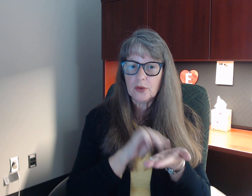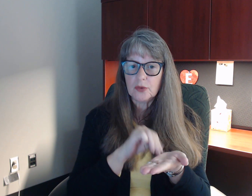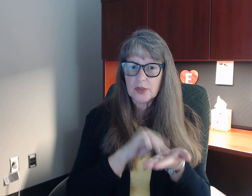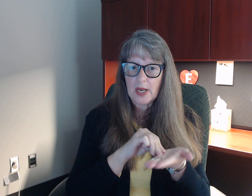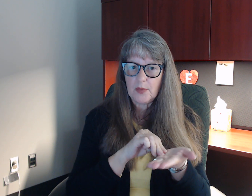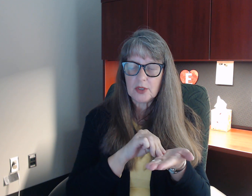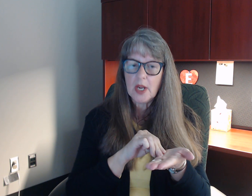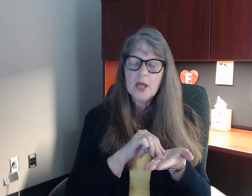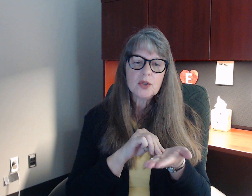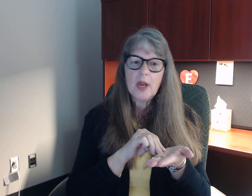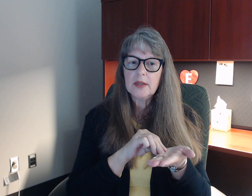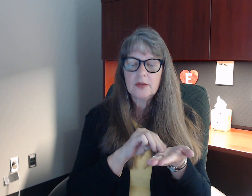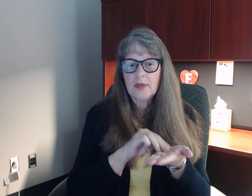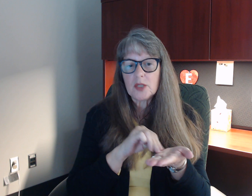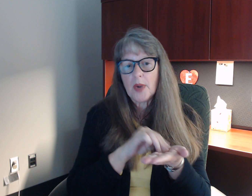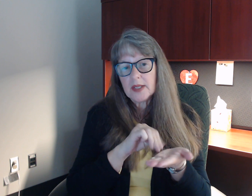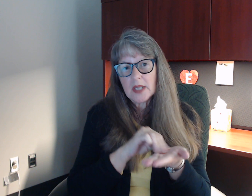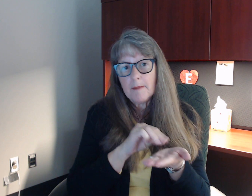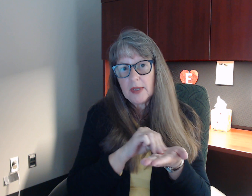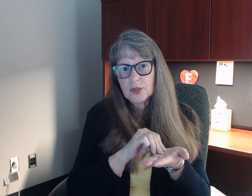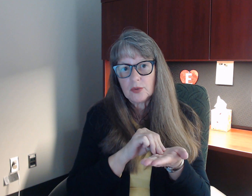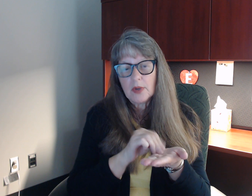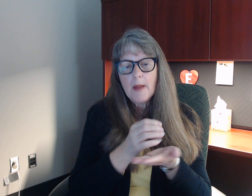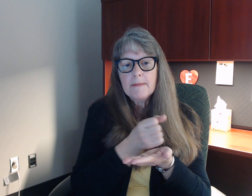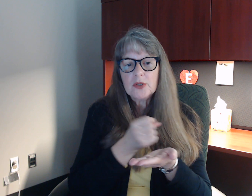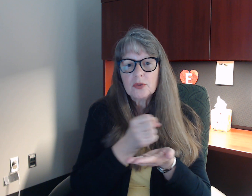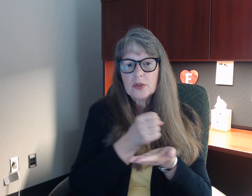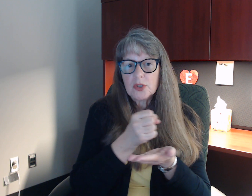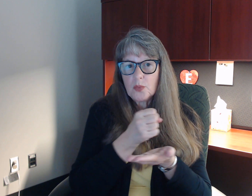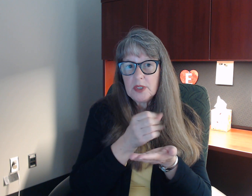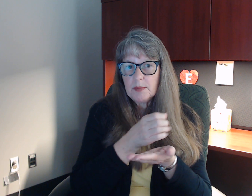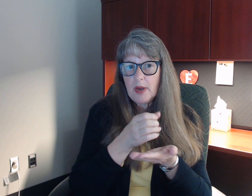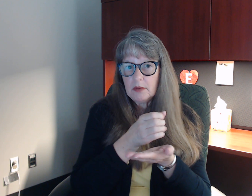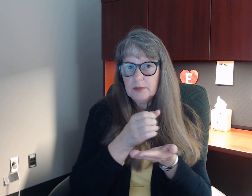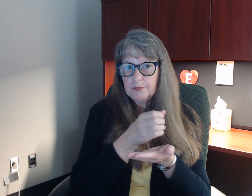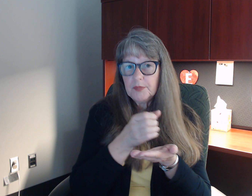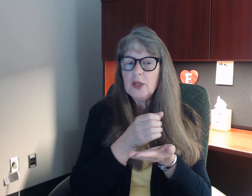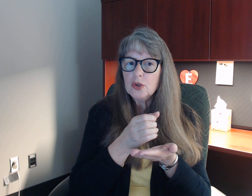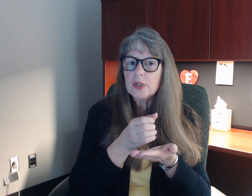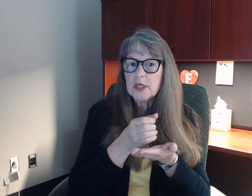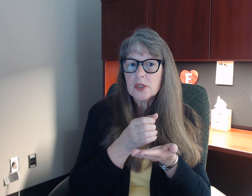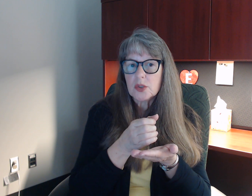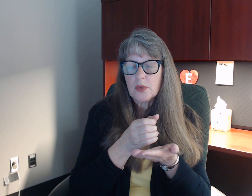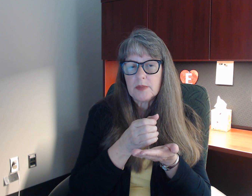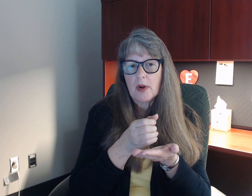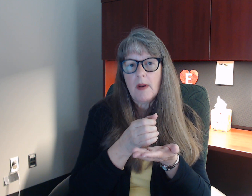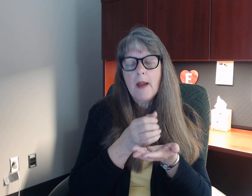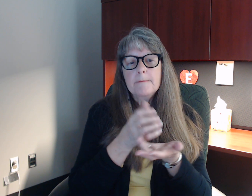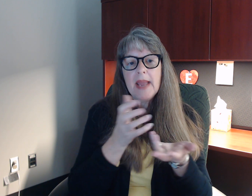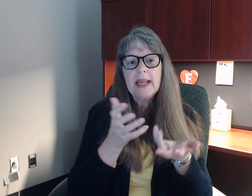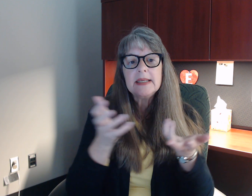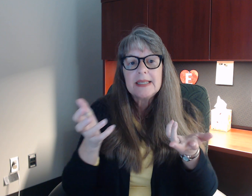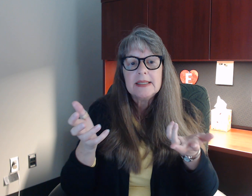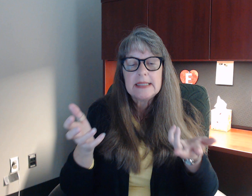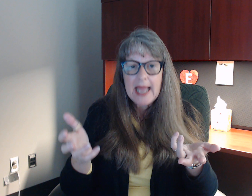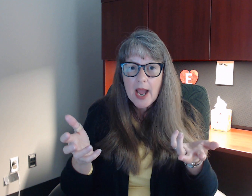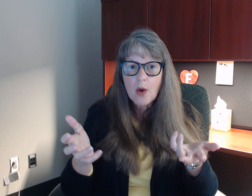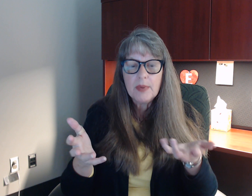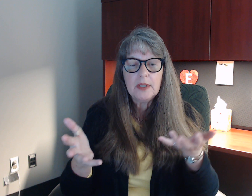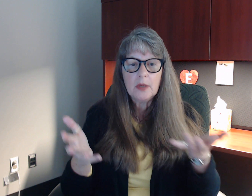your sandwich. So that's why it's not mustard. Mustard is a squeeze bottle, and usually it is a squeeze bottle. Mayonnaise is now, but when